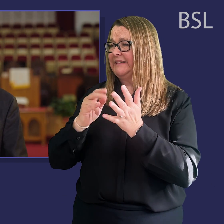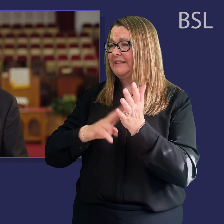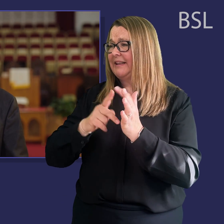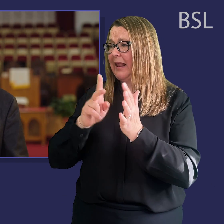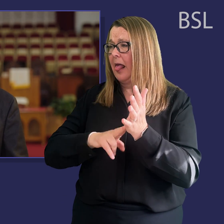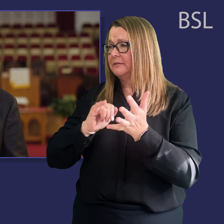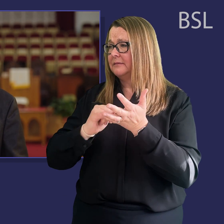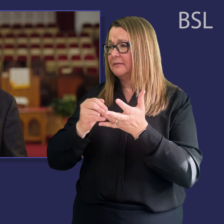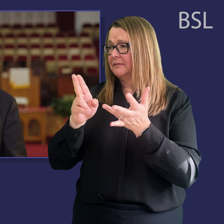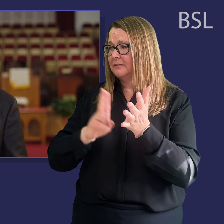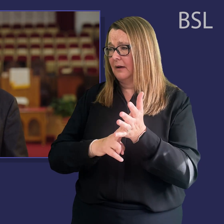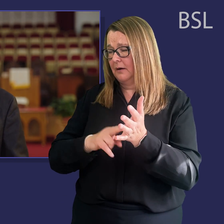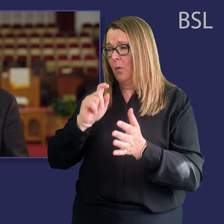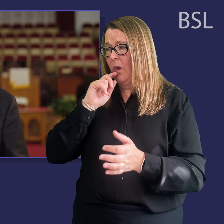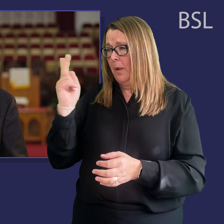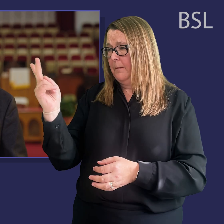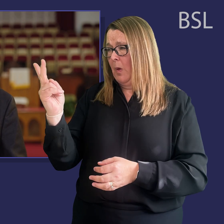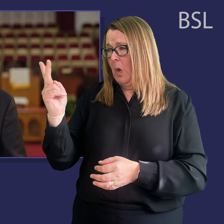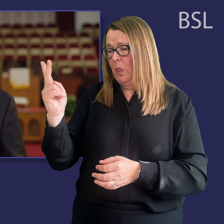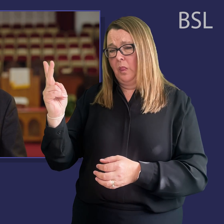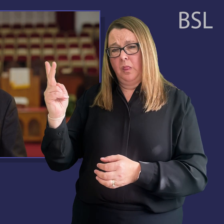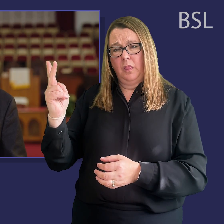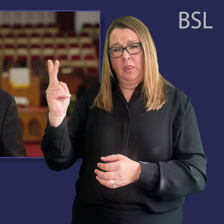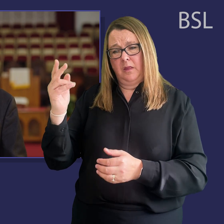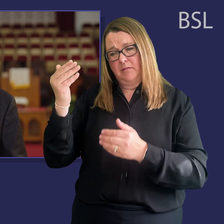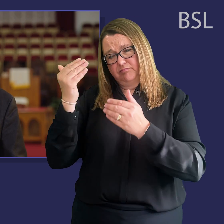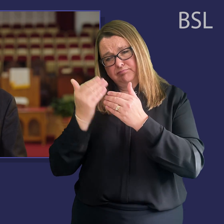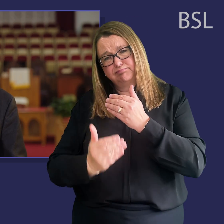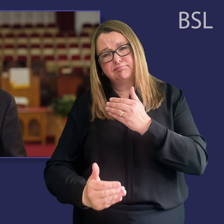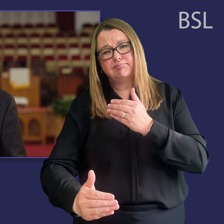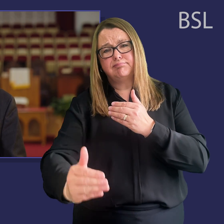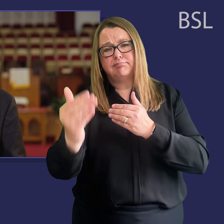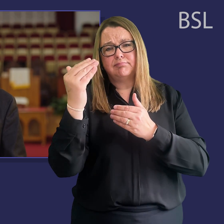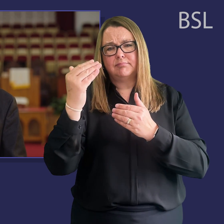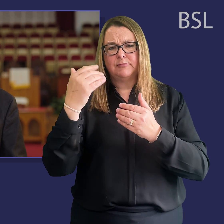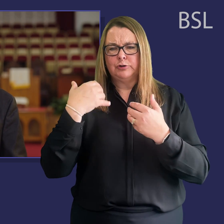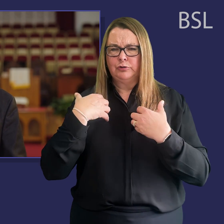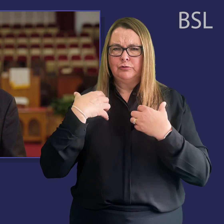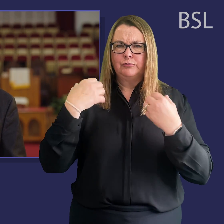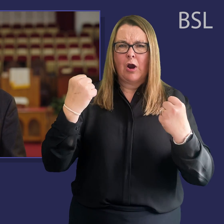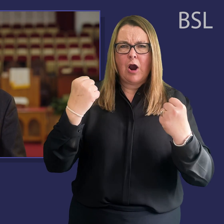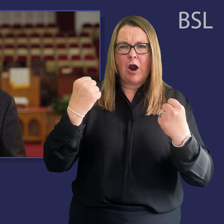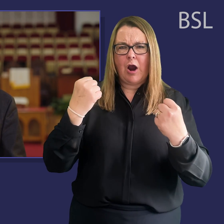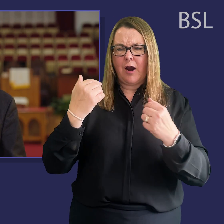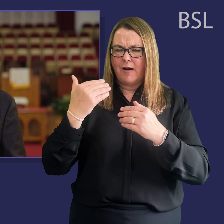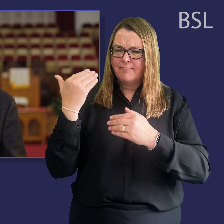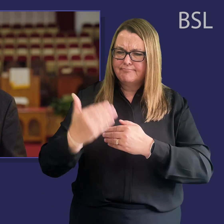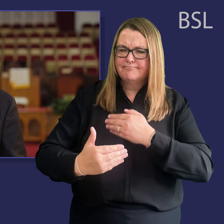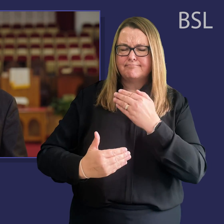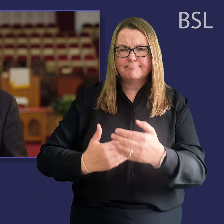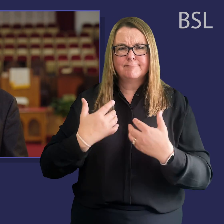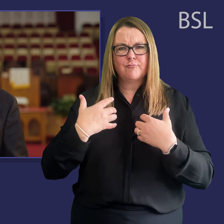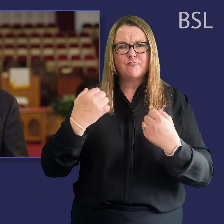wife, Mrs. Nelson, and that you will go on from strength to